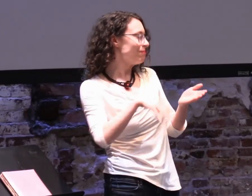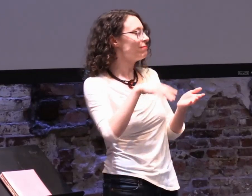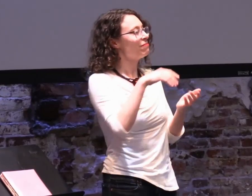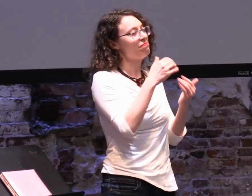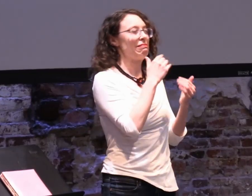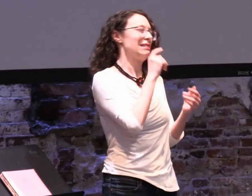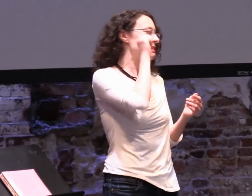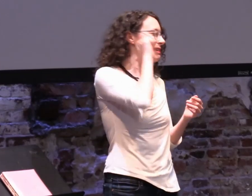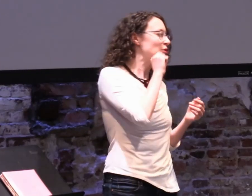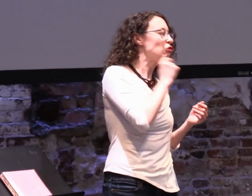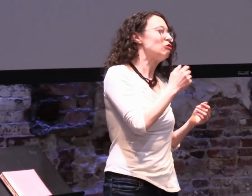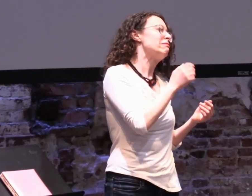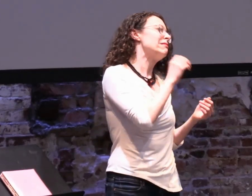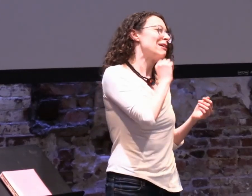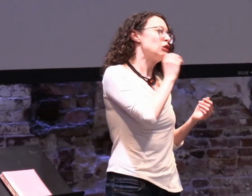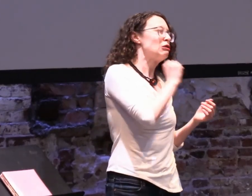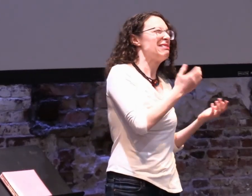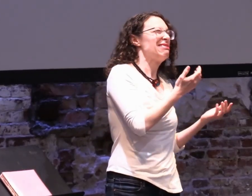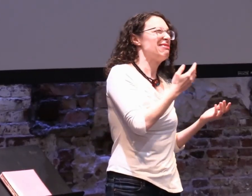I was a student.